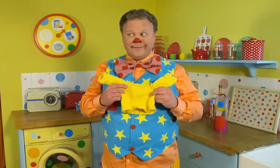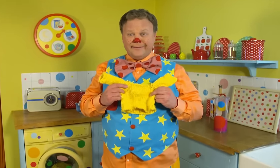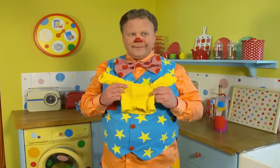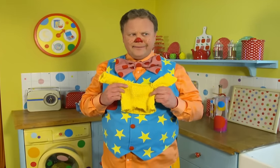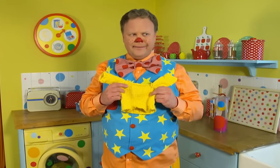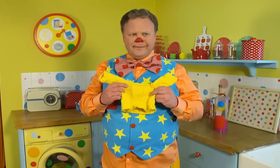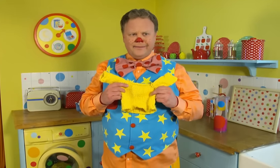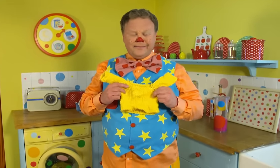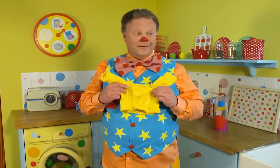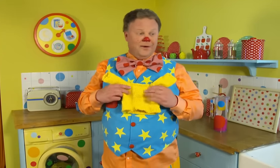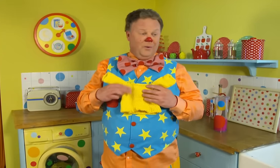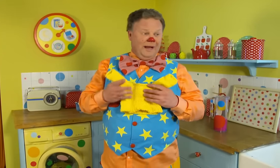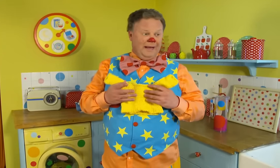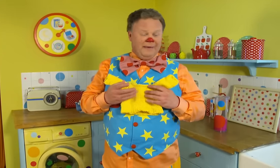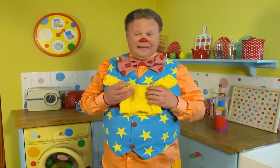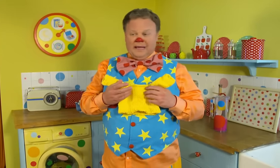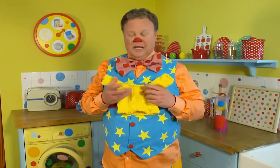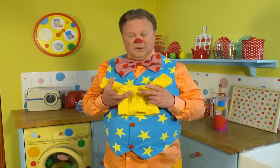might be able to wear it? Oh, I mean,